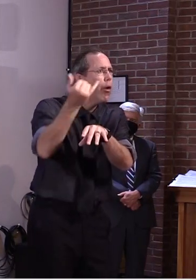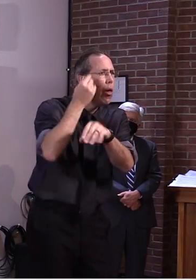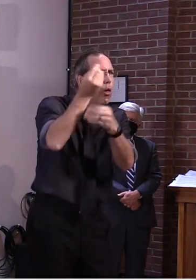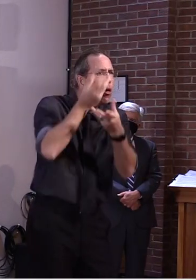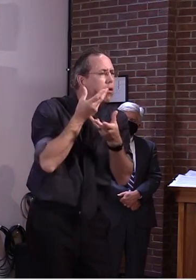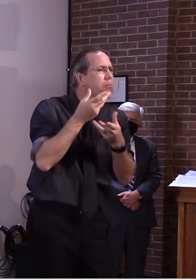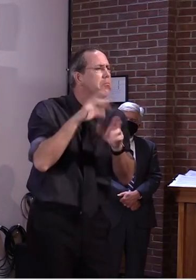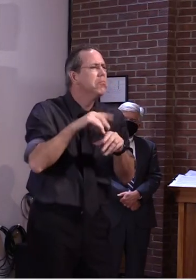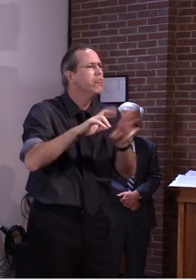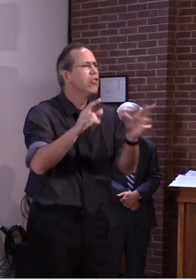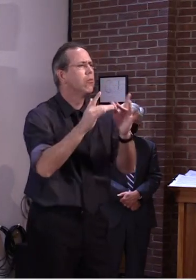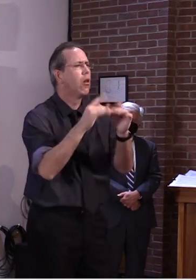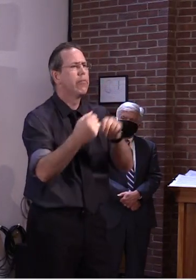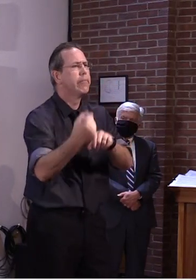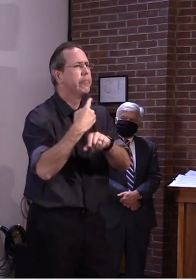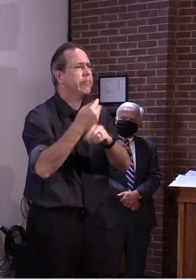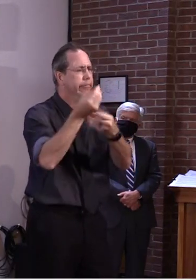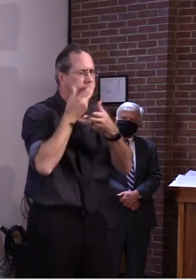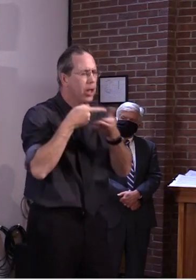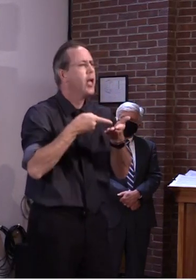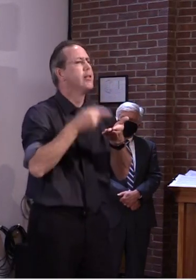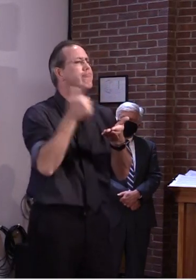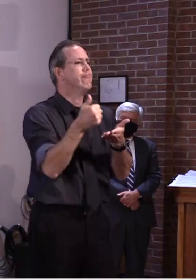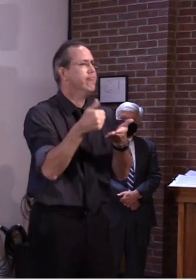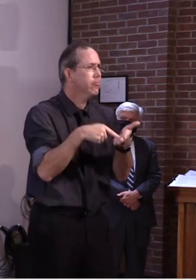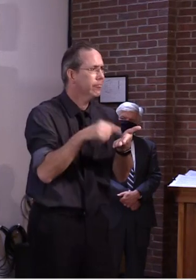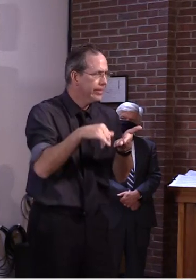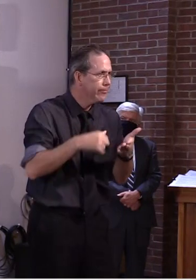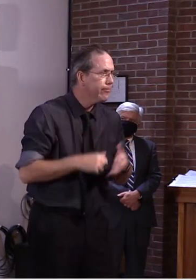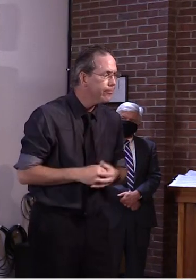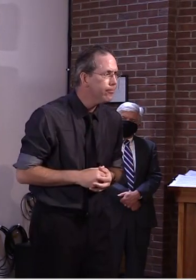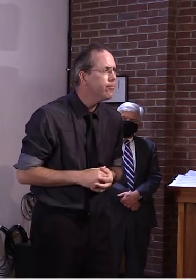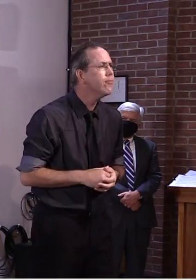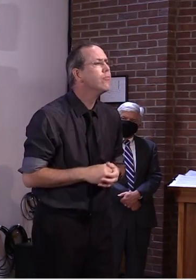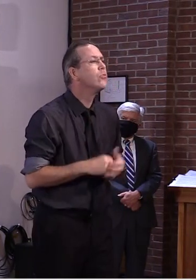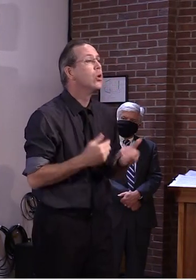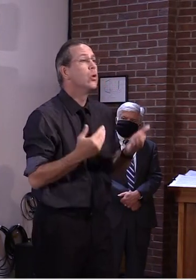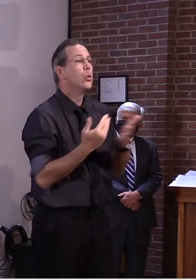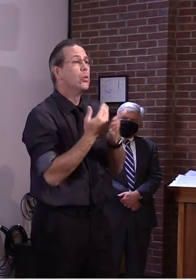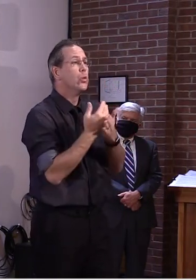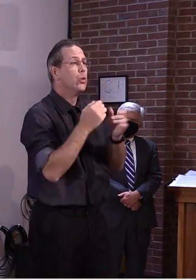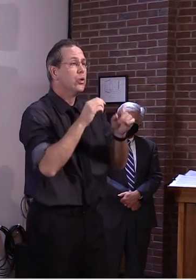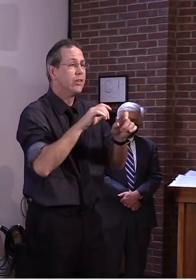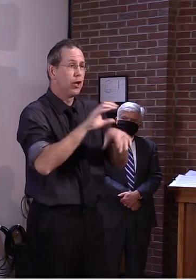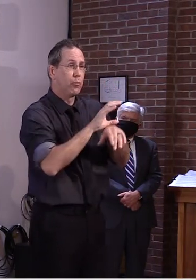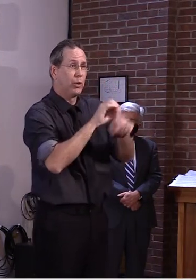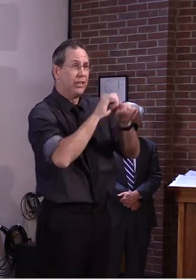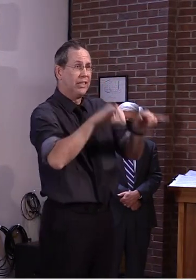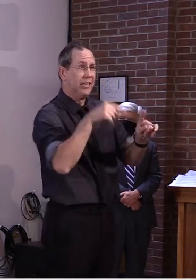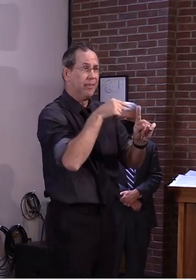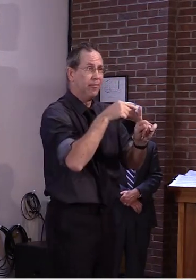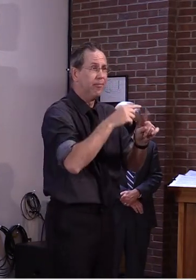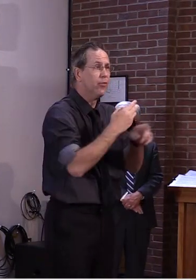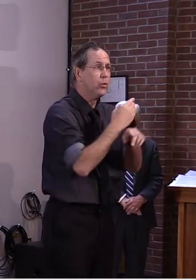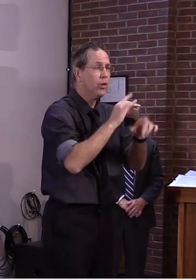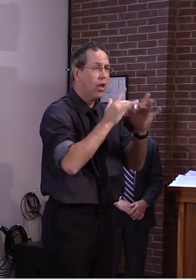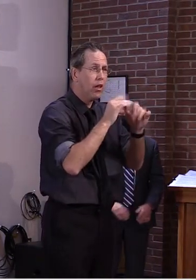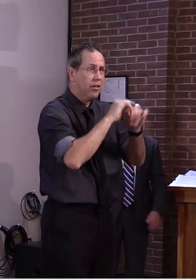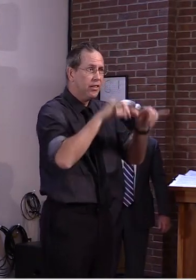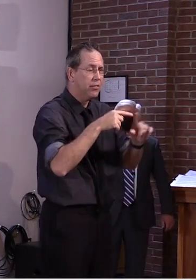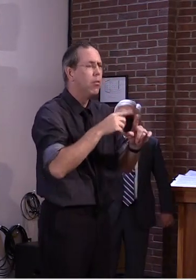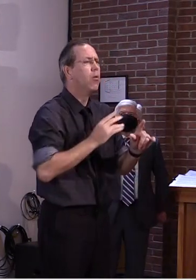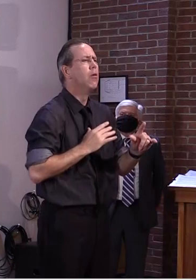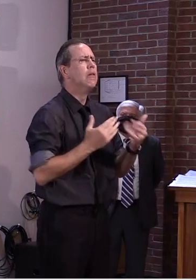sites. This comprehensive tool ensures that results are more easily accessible while